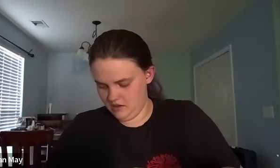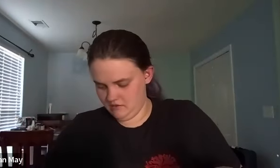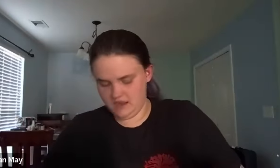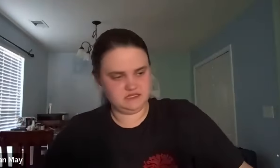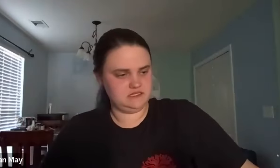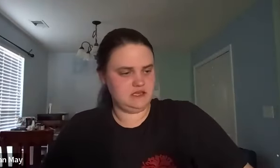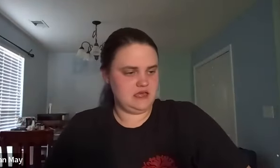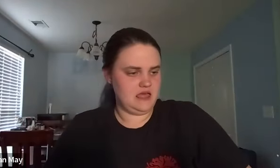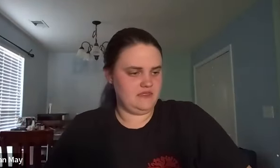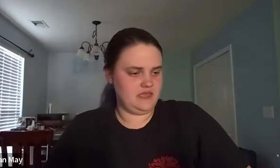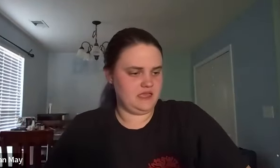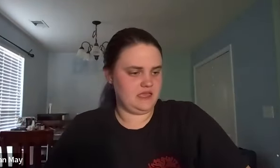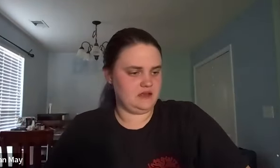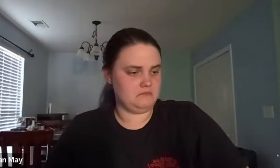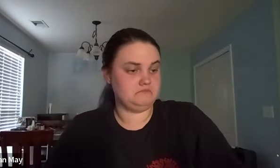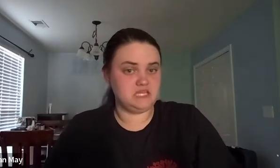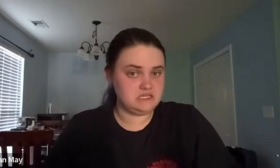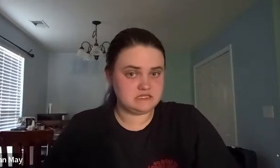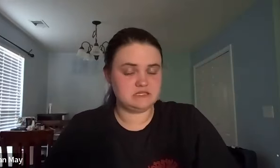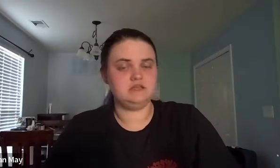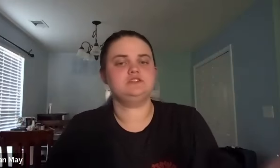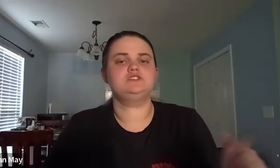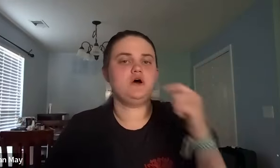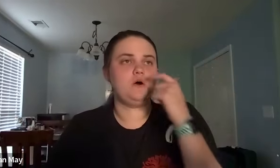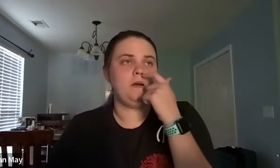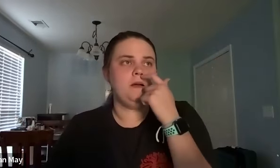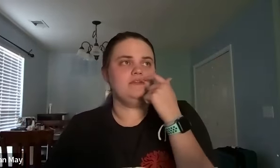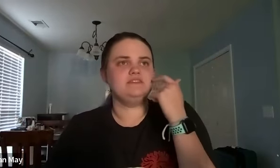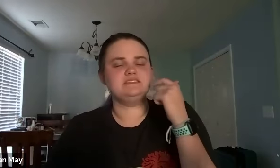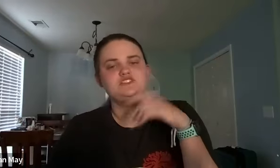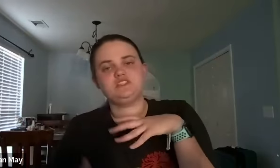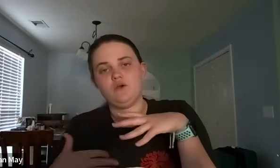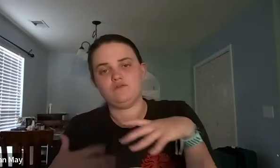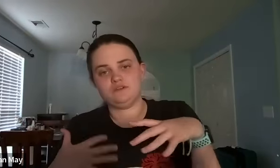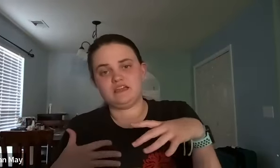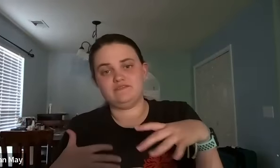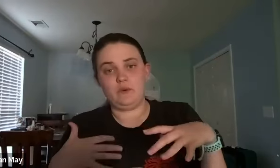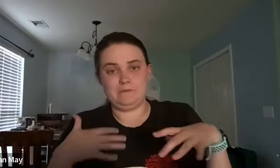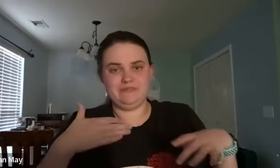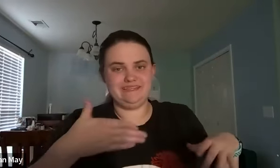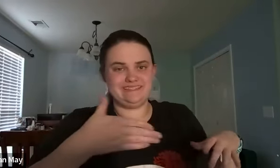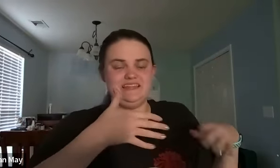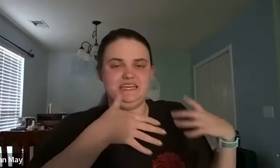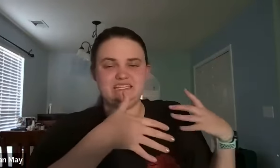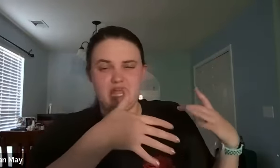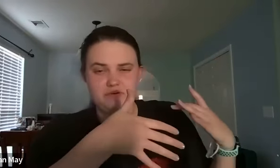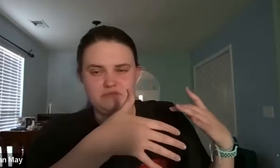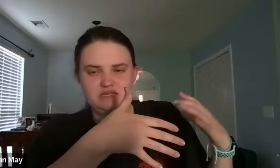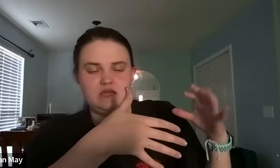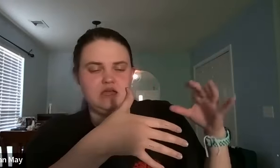All right. And then meat. So this is just the overall sign for meat, like any type of meat.